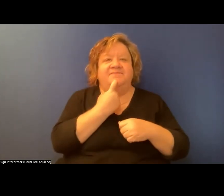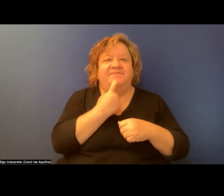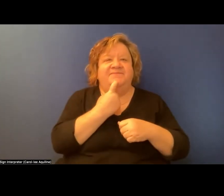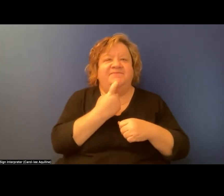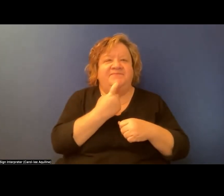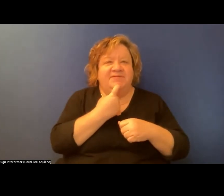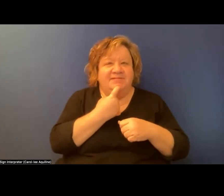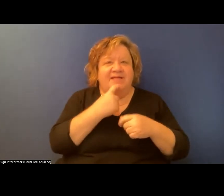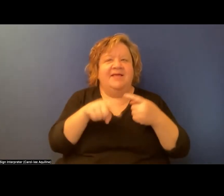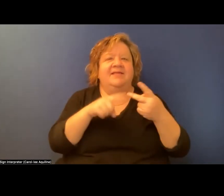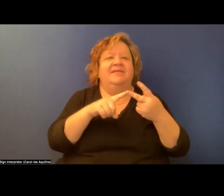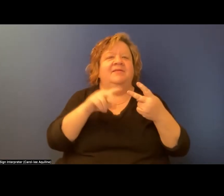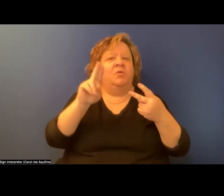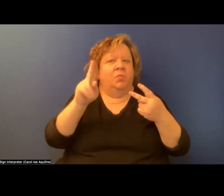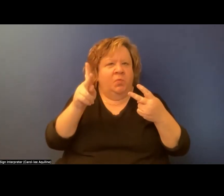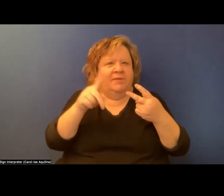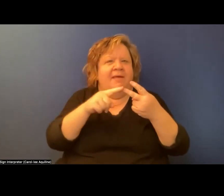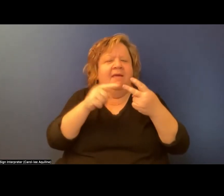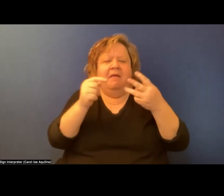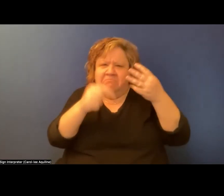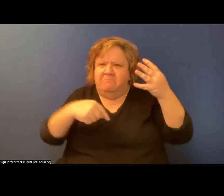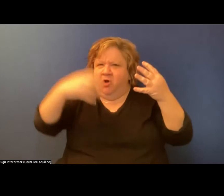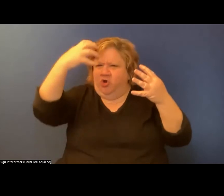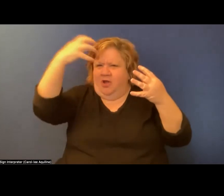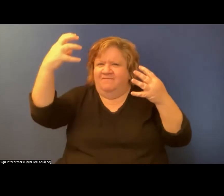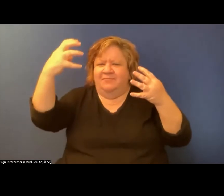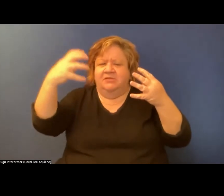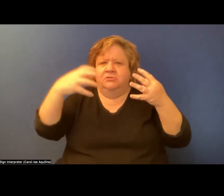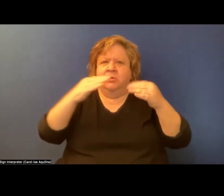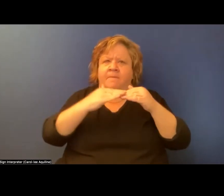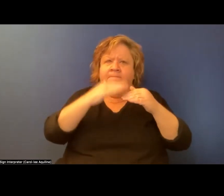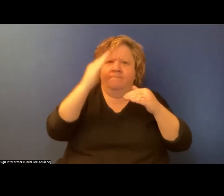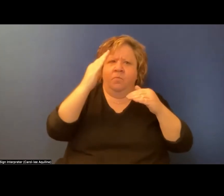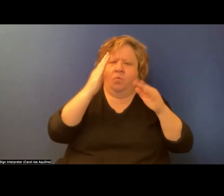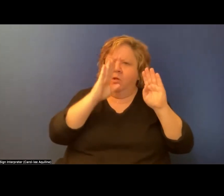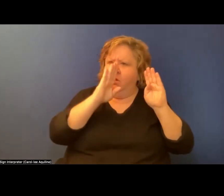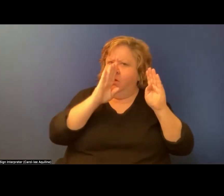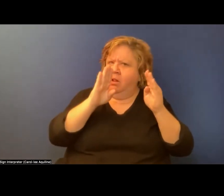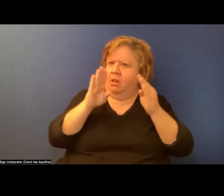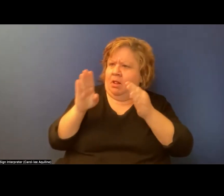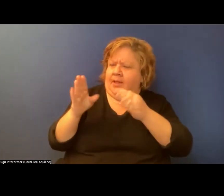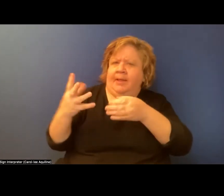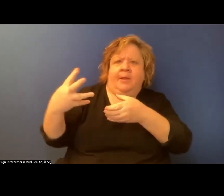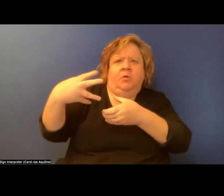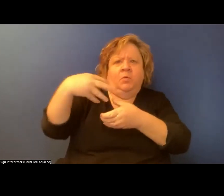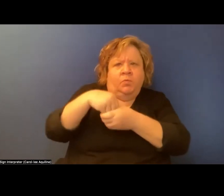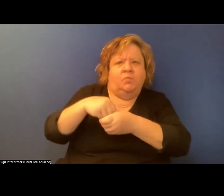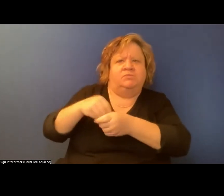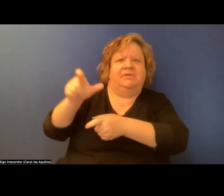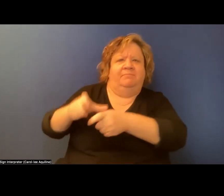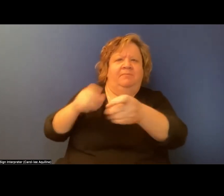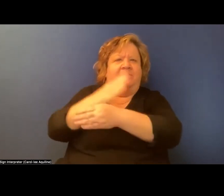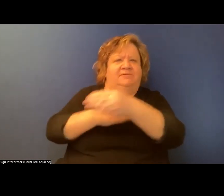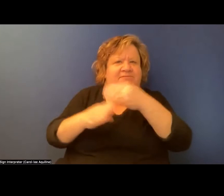see more and more attention from governments to the issue of inclusion of persons with disabilities, including women with disabilities, in climate